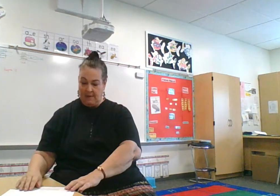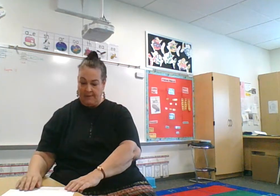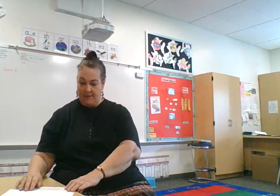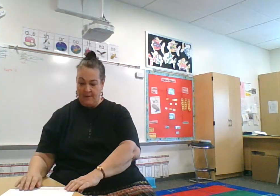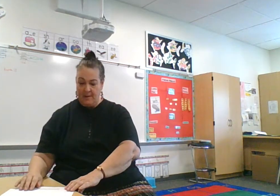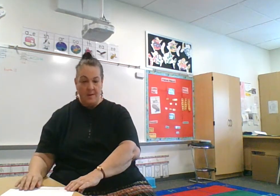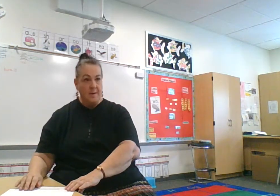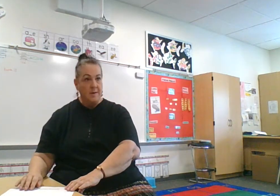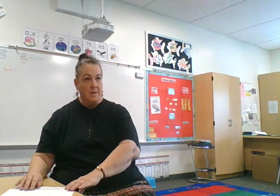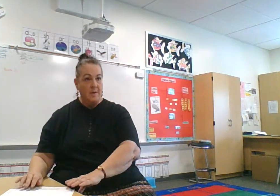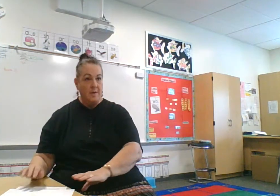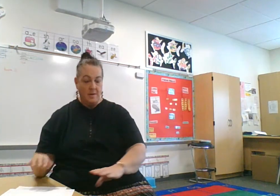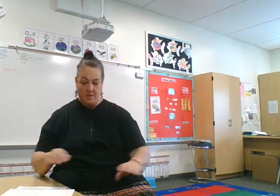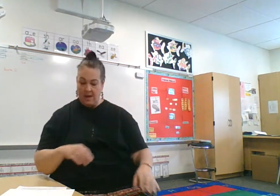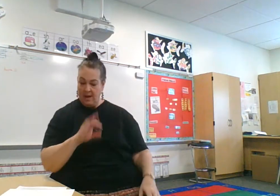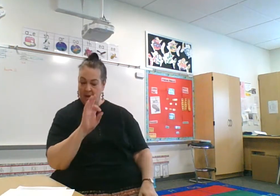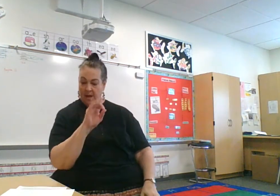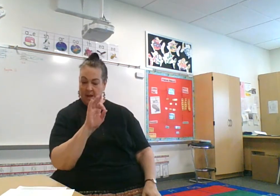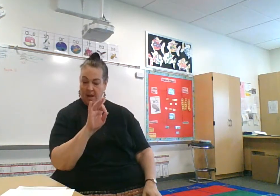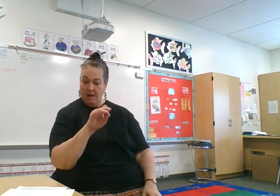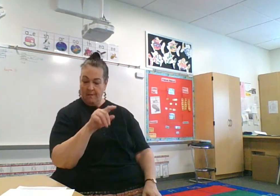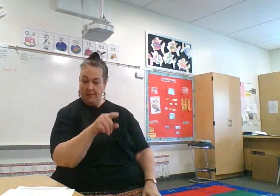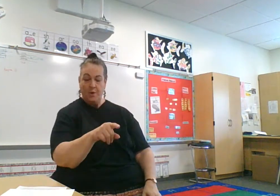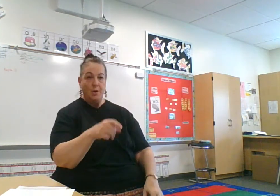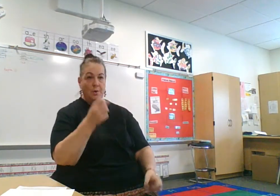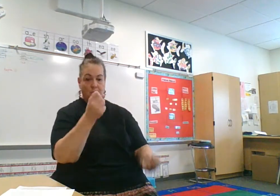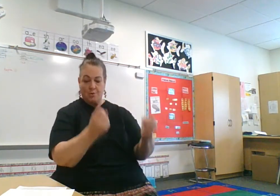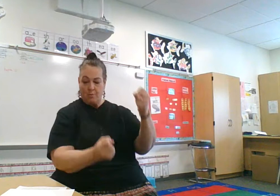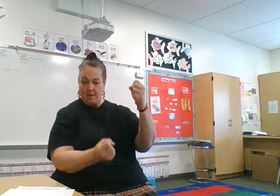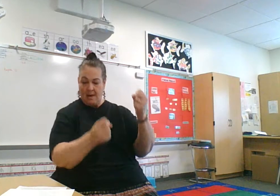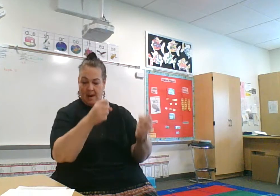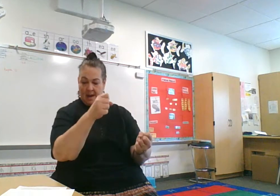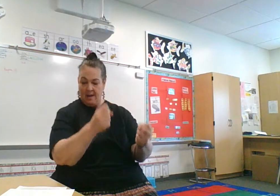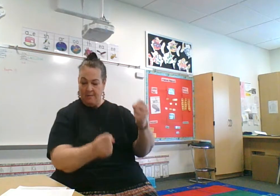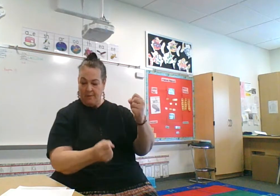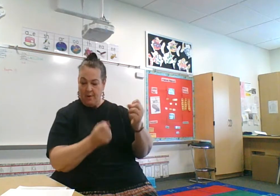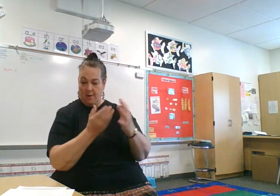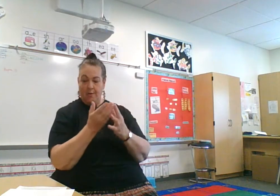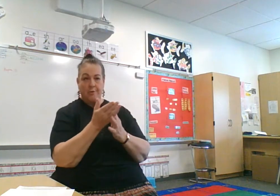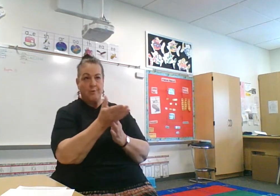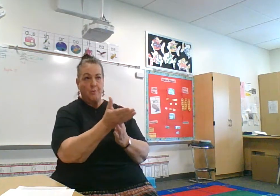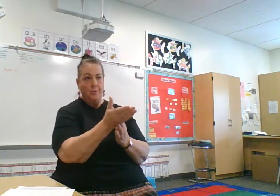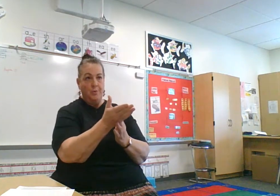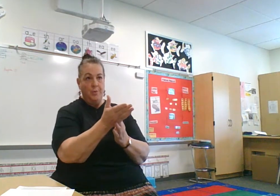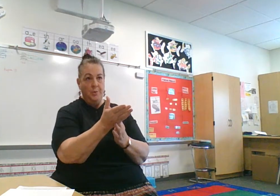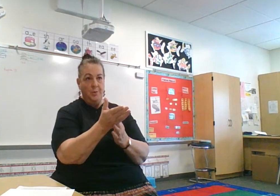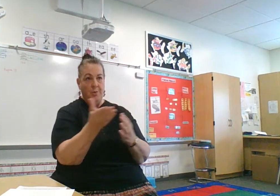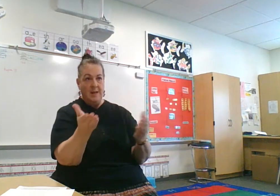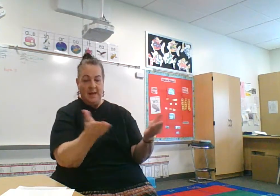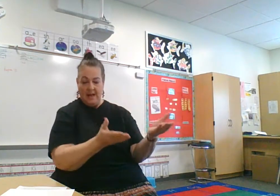if. Okay. If you drive through